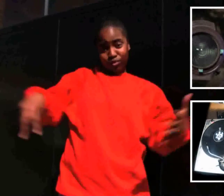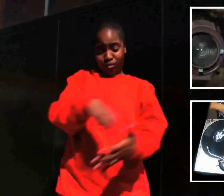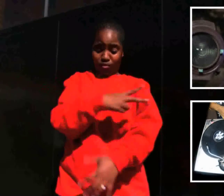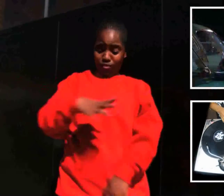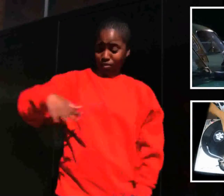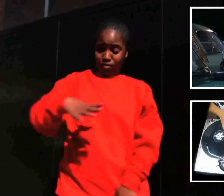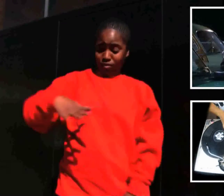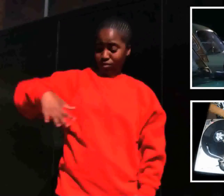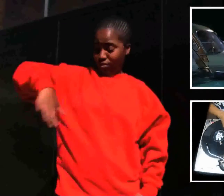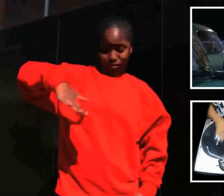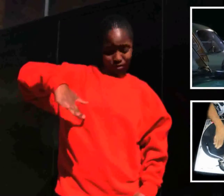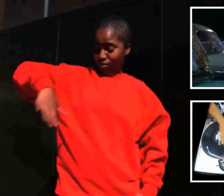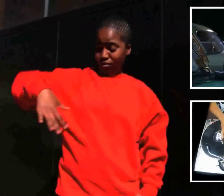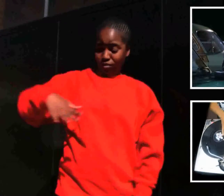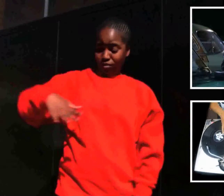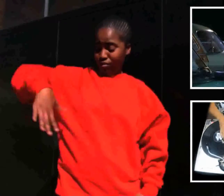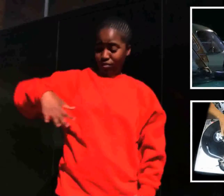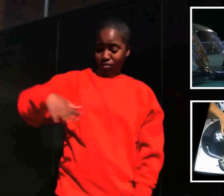Let's boogie.